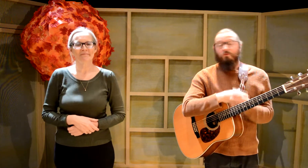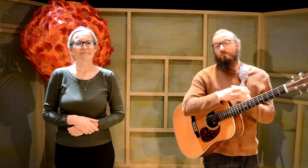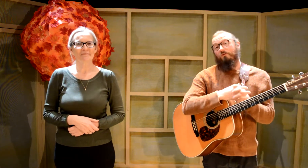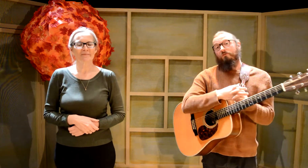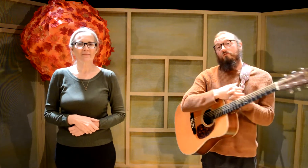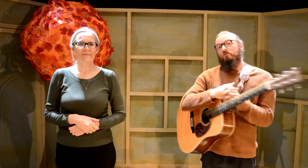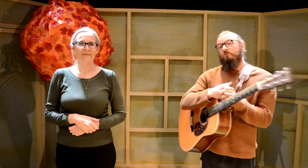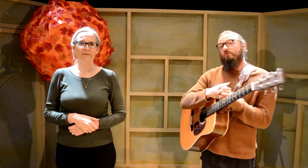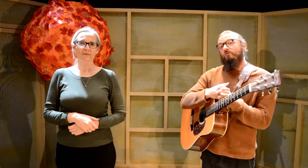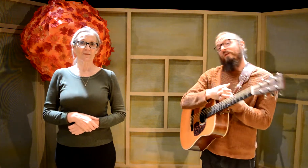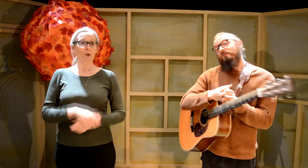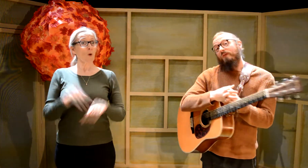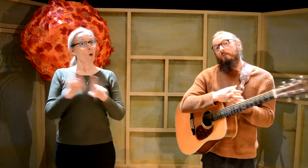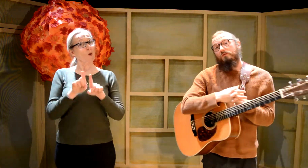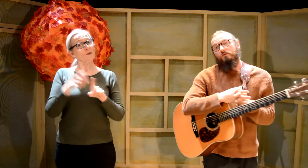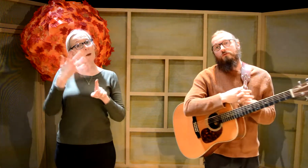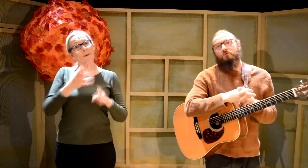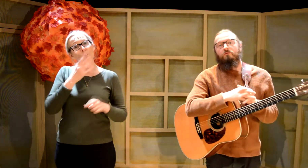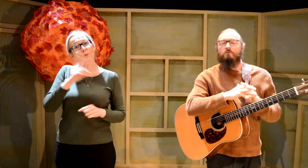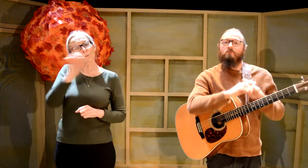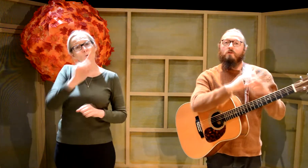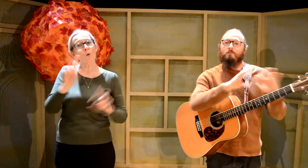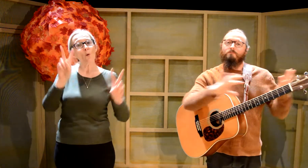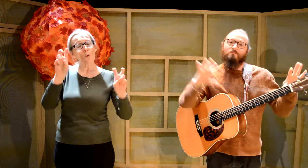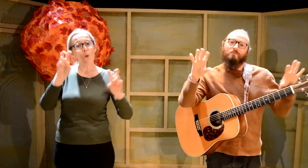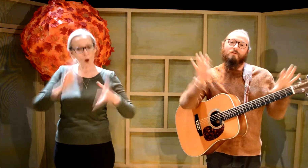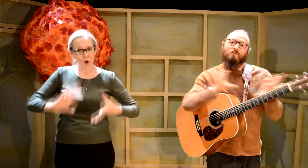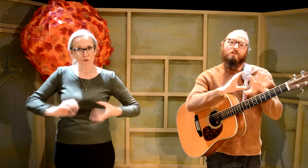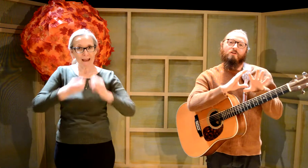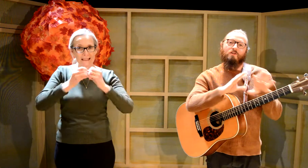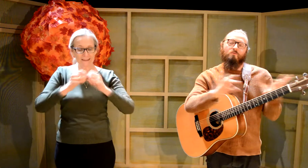And we have also used creative captions. So there's